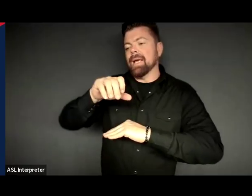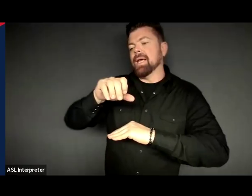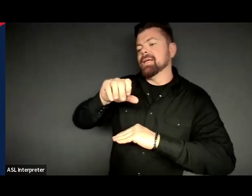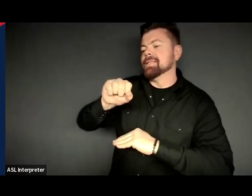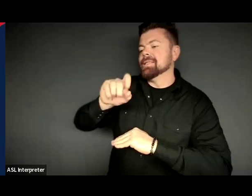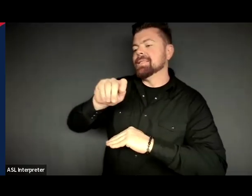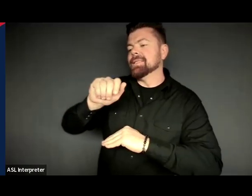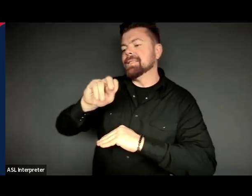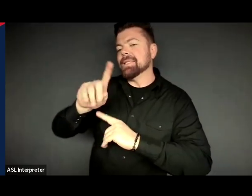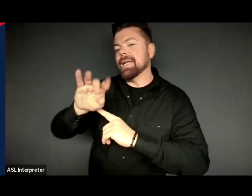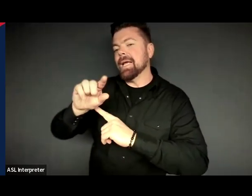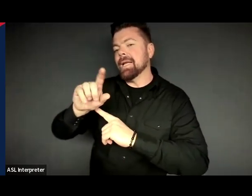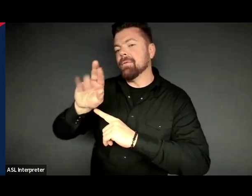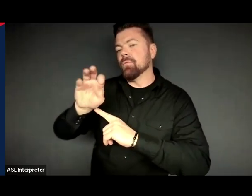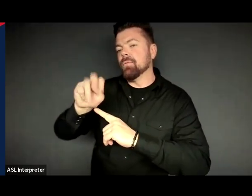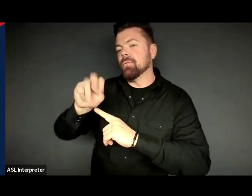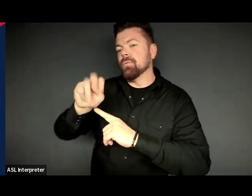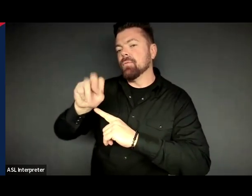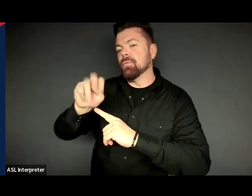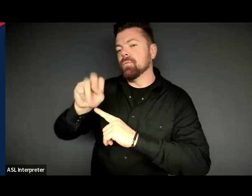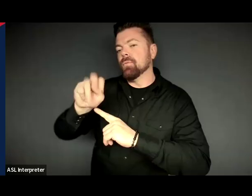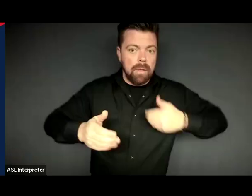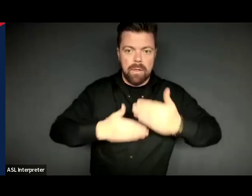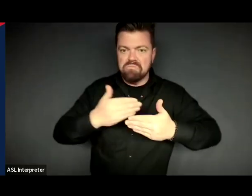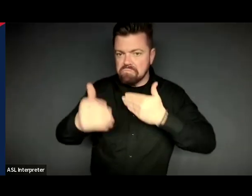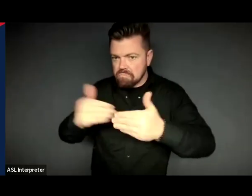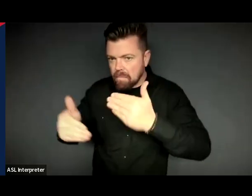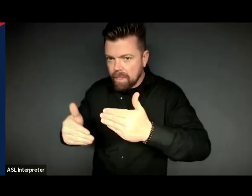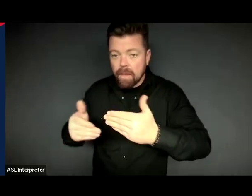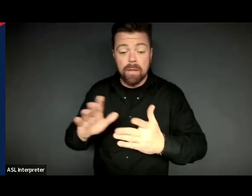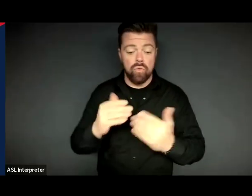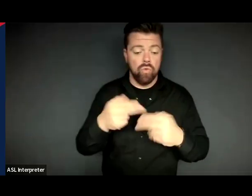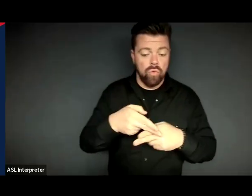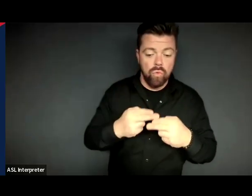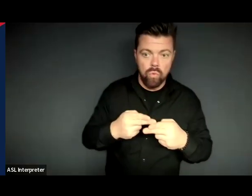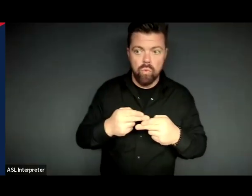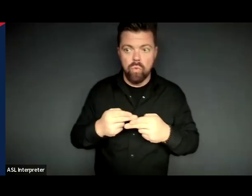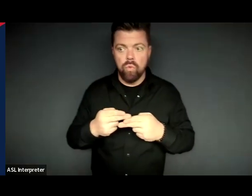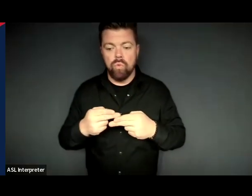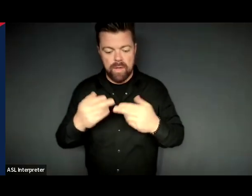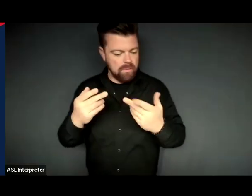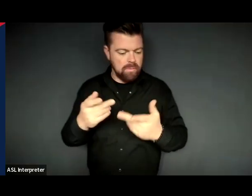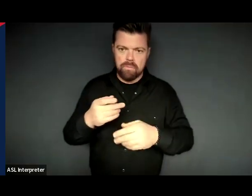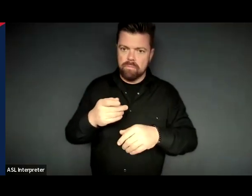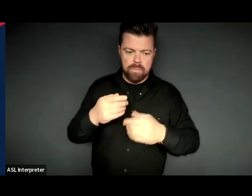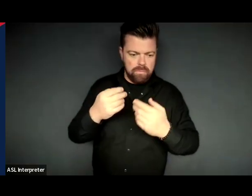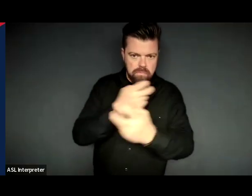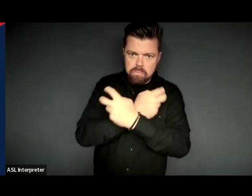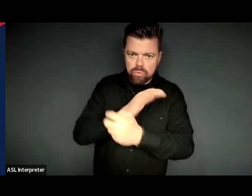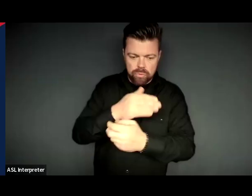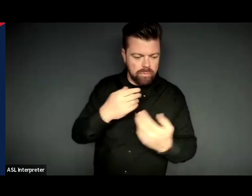up to a full stand. But in the standing frame, you're putting your weight through the long bones of your body. If you already